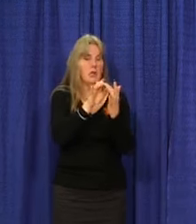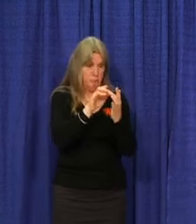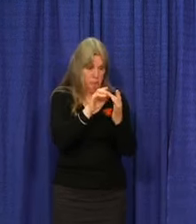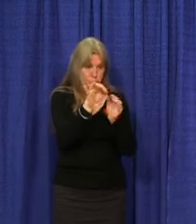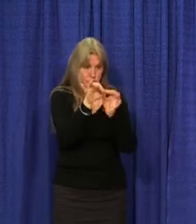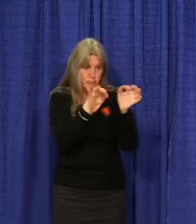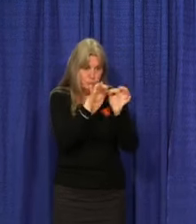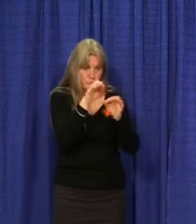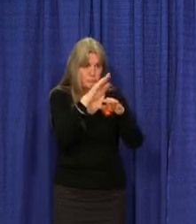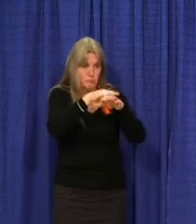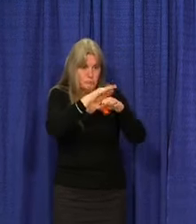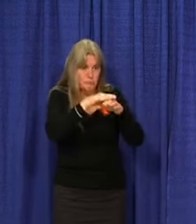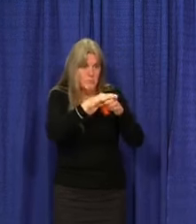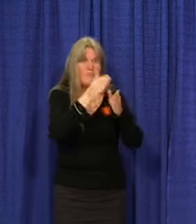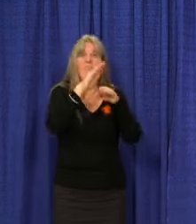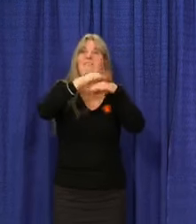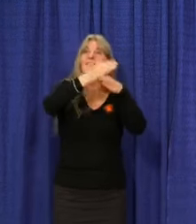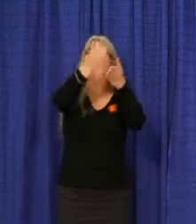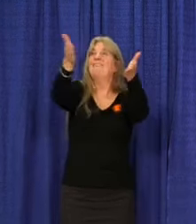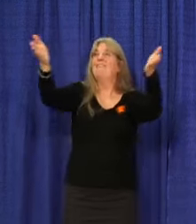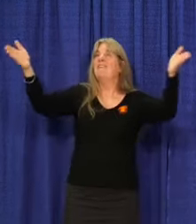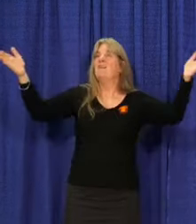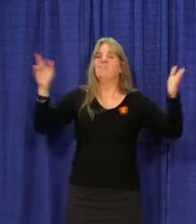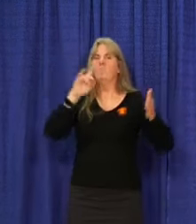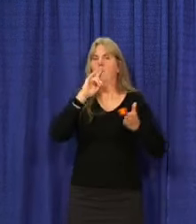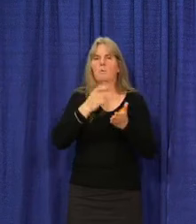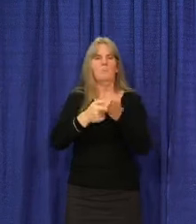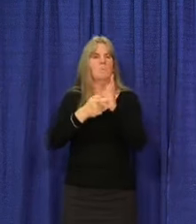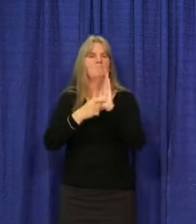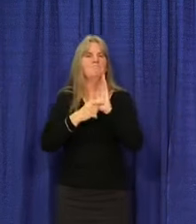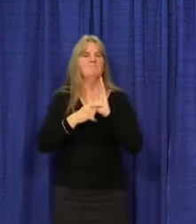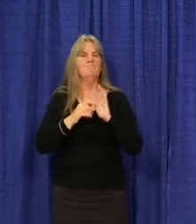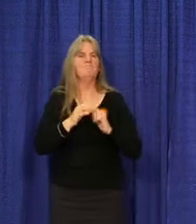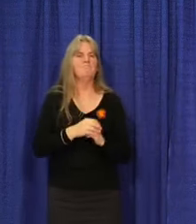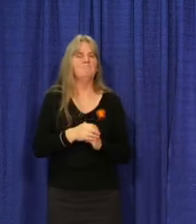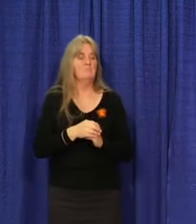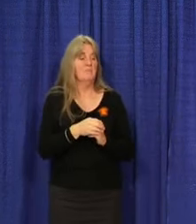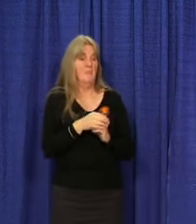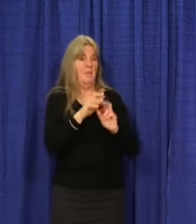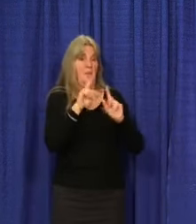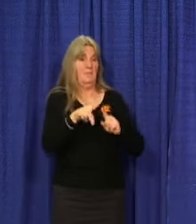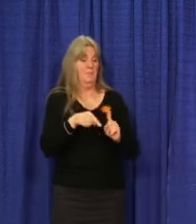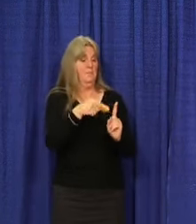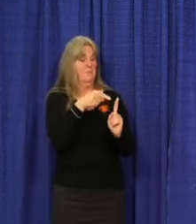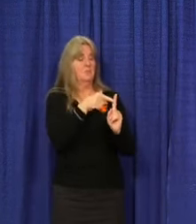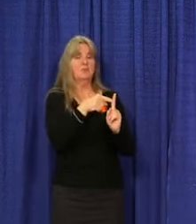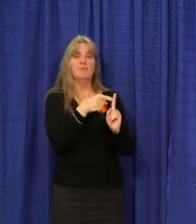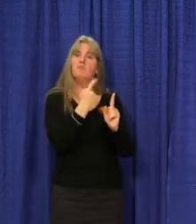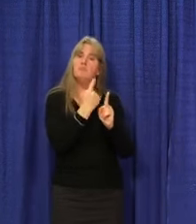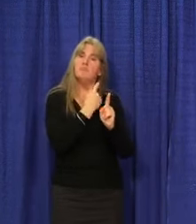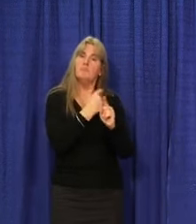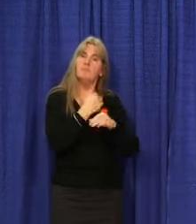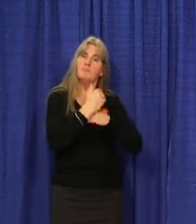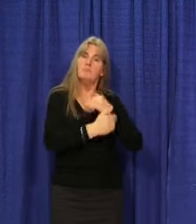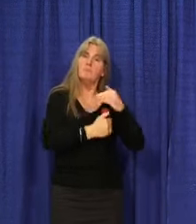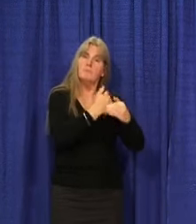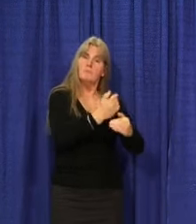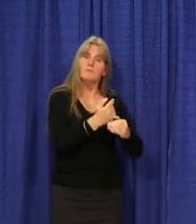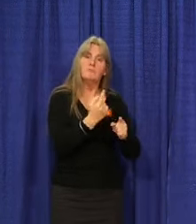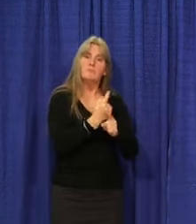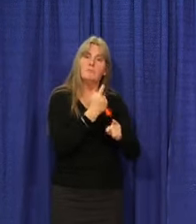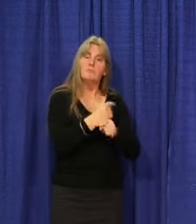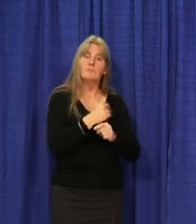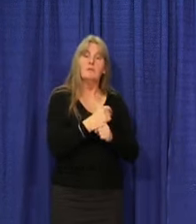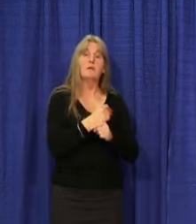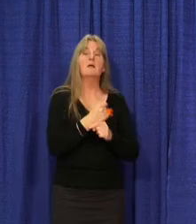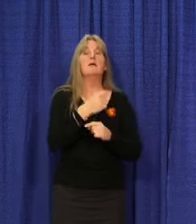and notification was not required. The individual in this case did everything right. They were not ill